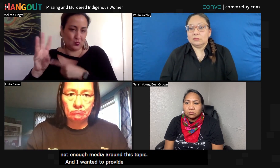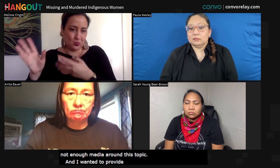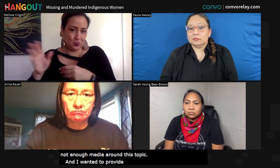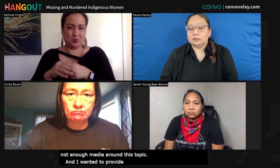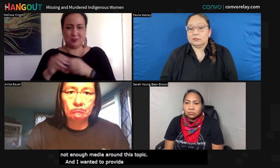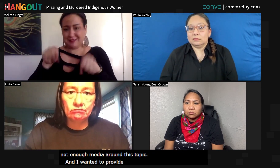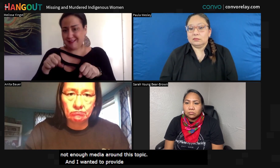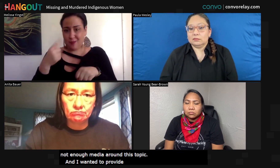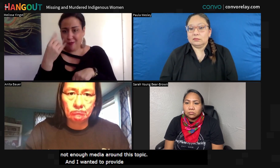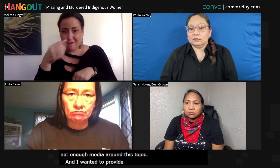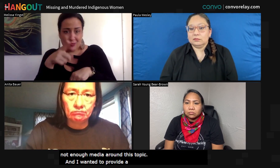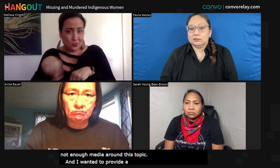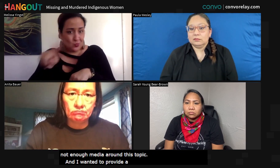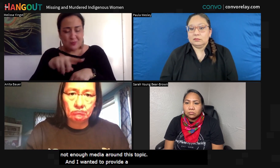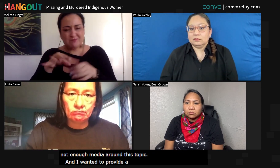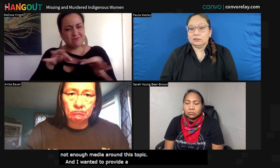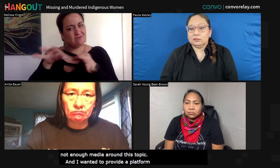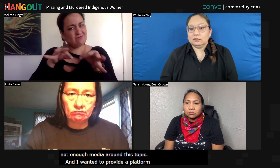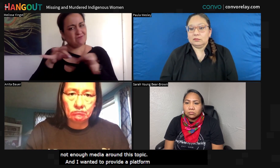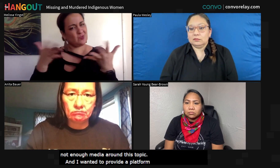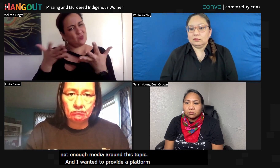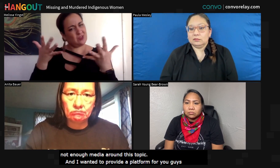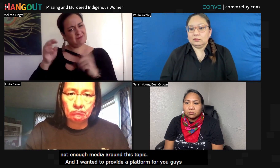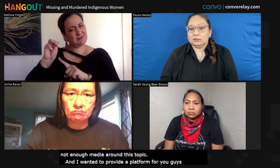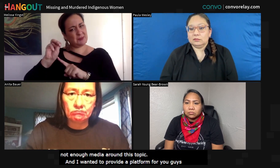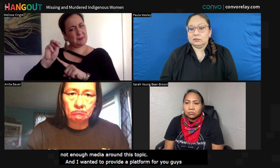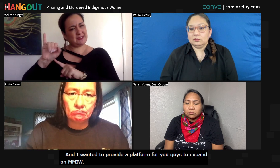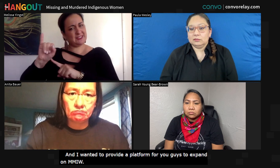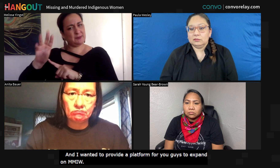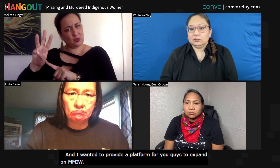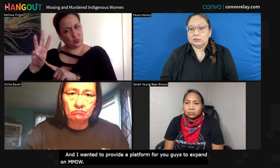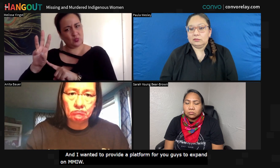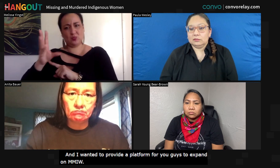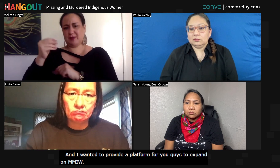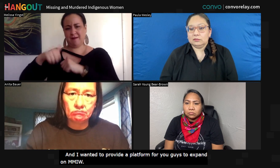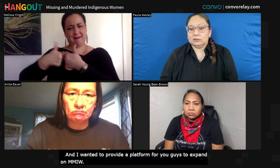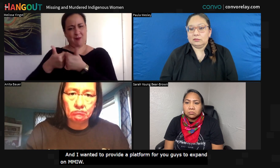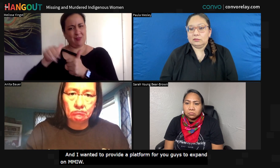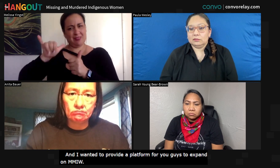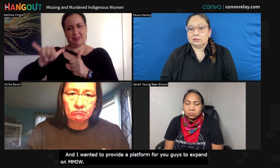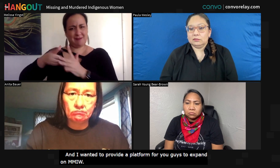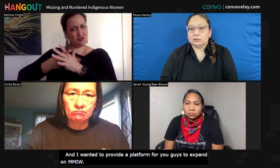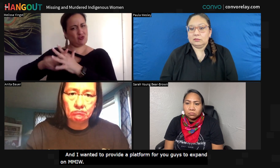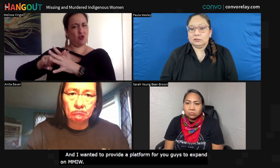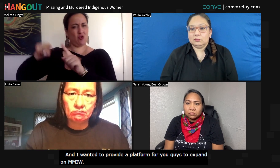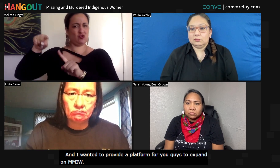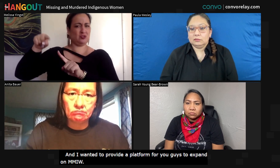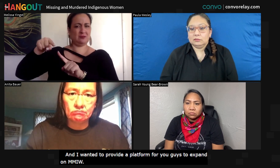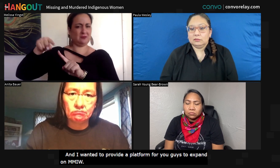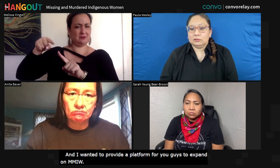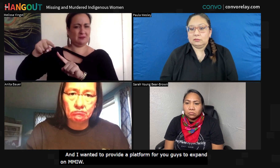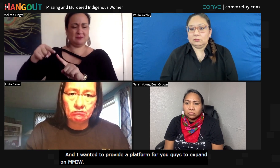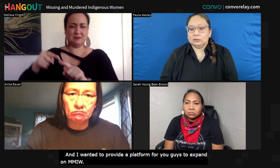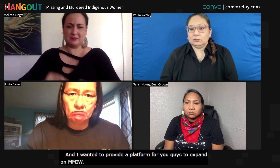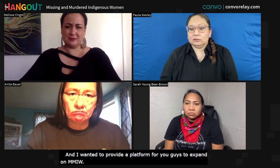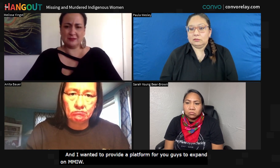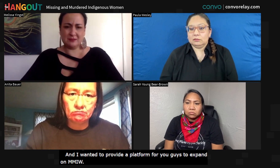on MMIW. So maybe one of you guys don't mind explaining on what MMIW and how that